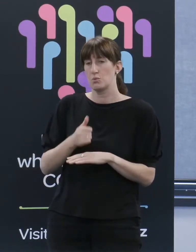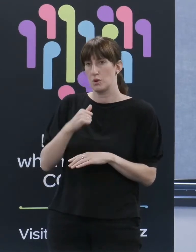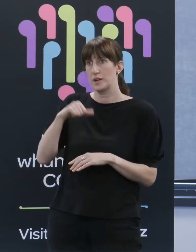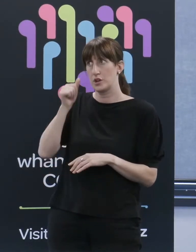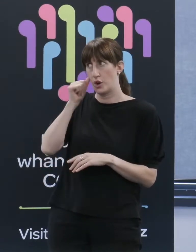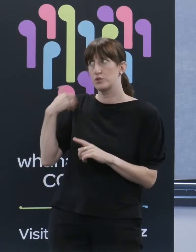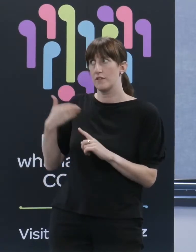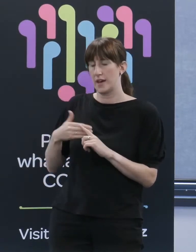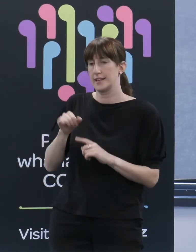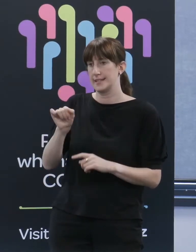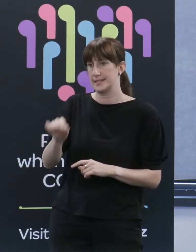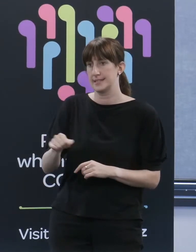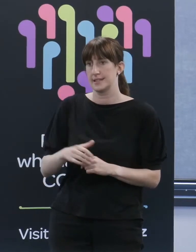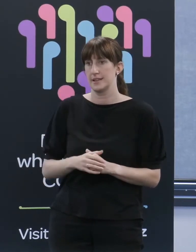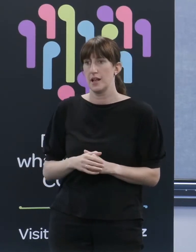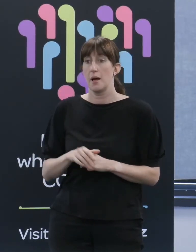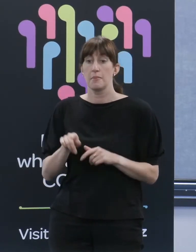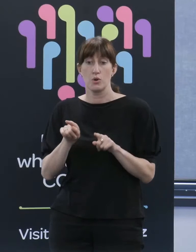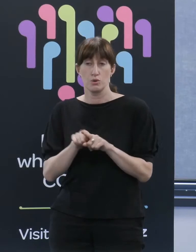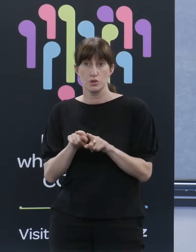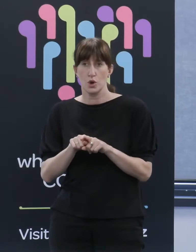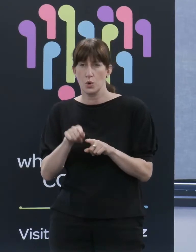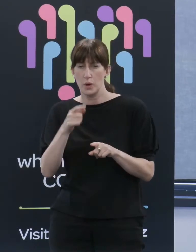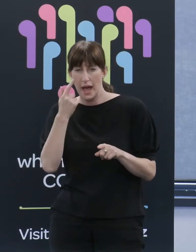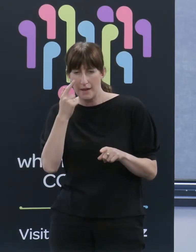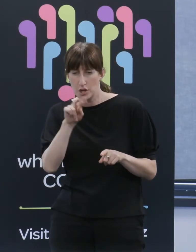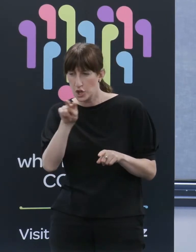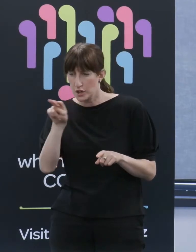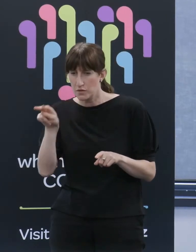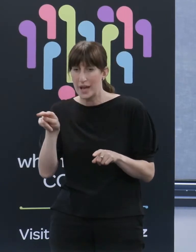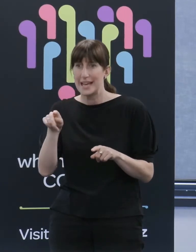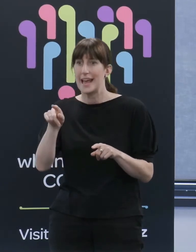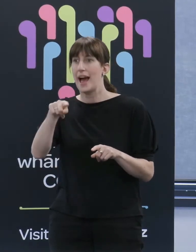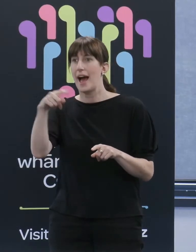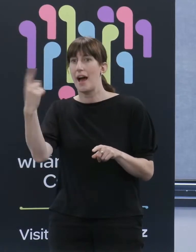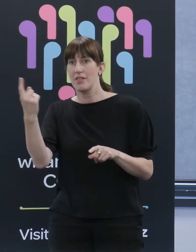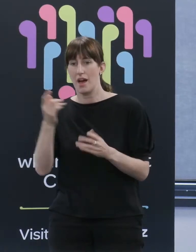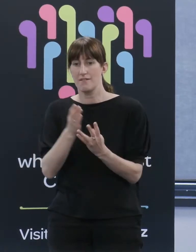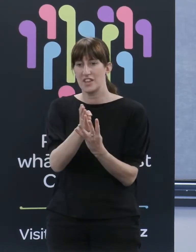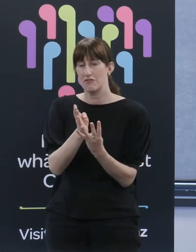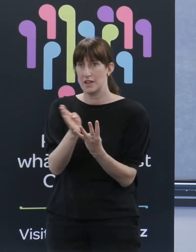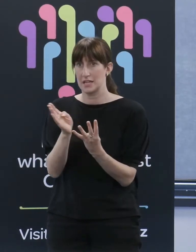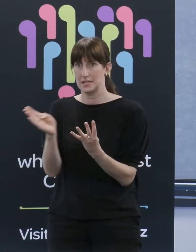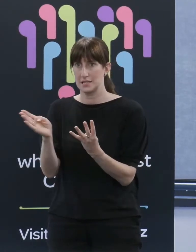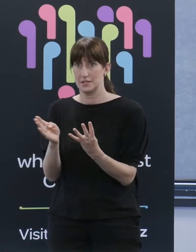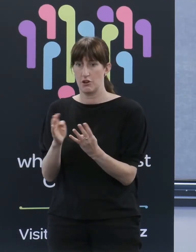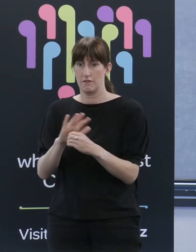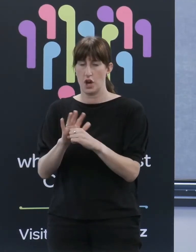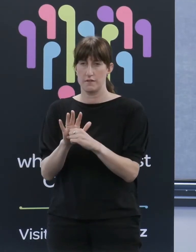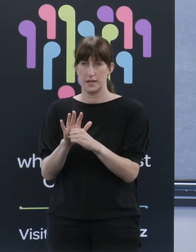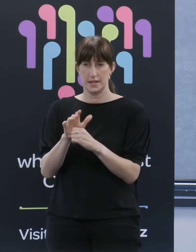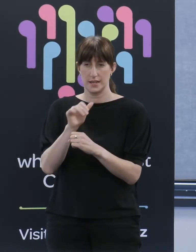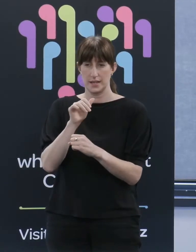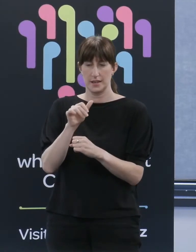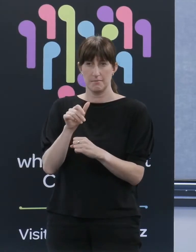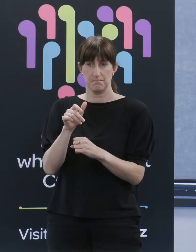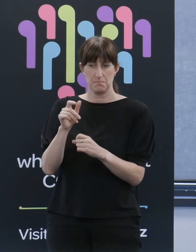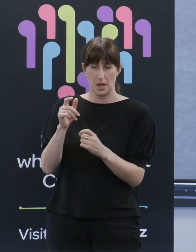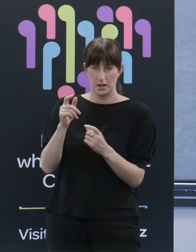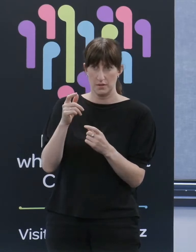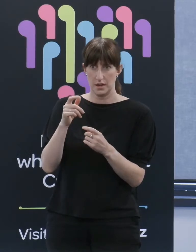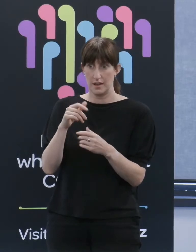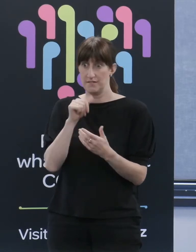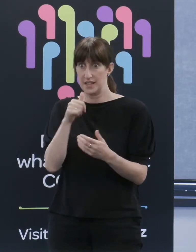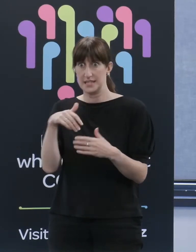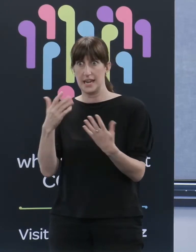also looking out for is the emergence of any other variants of concern. And Ian, I wonder, you might want to talk about the different, I'm putting them